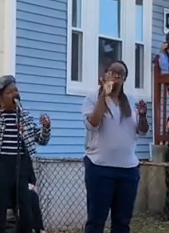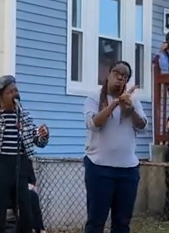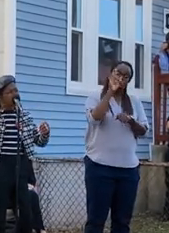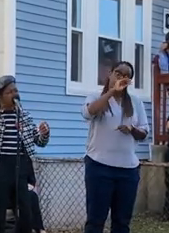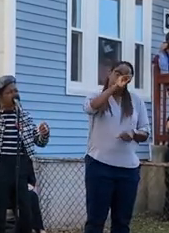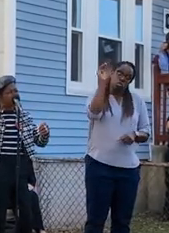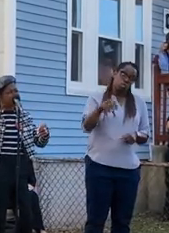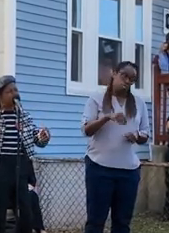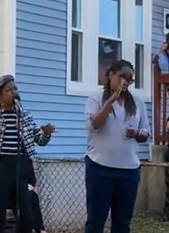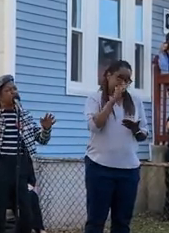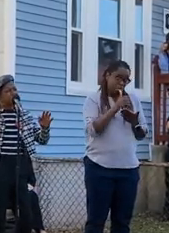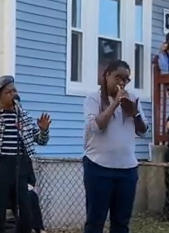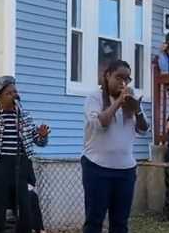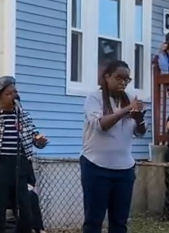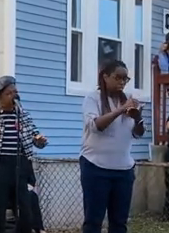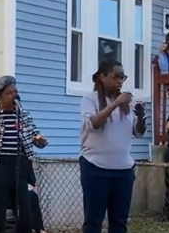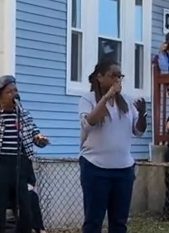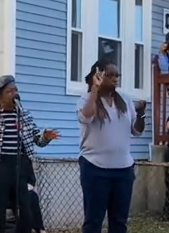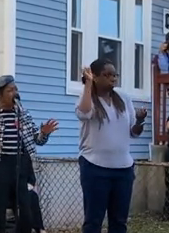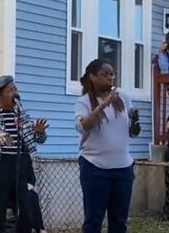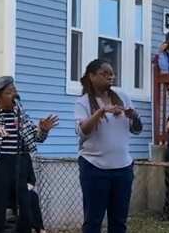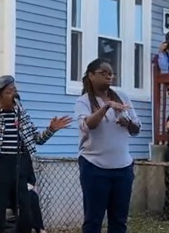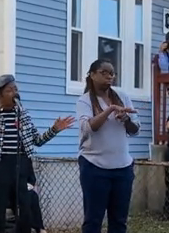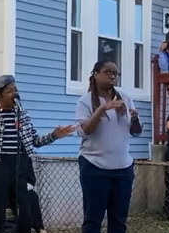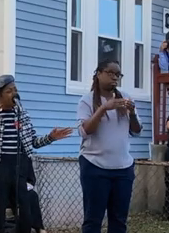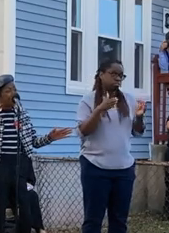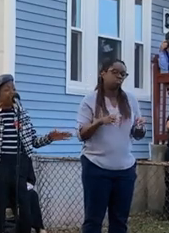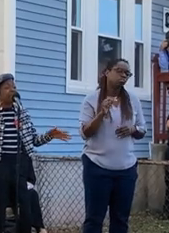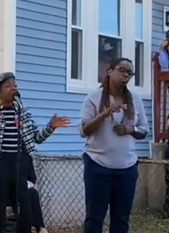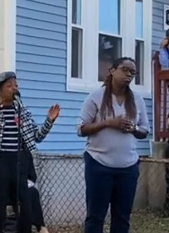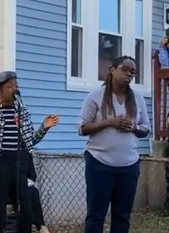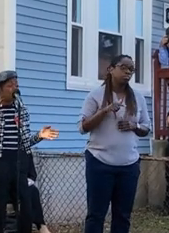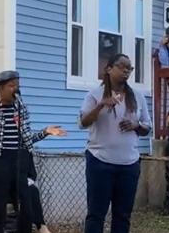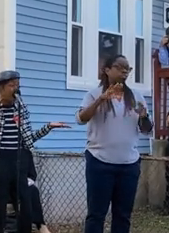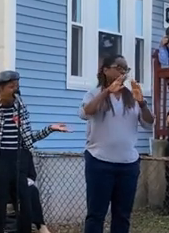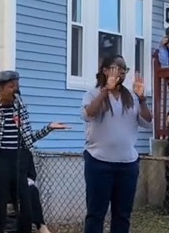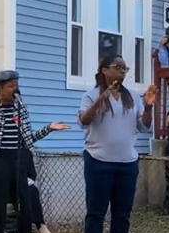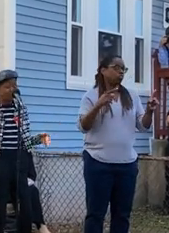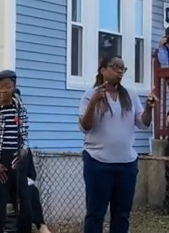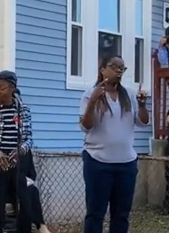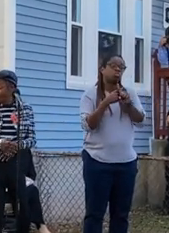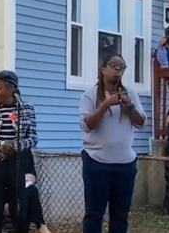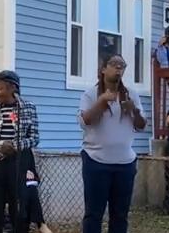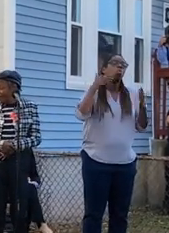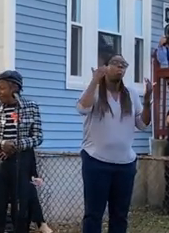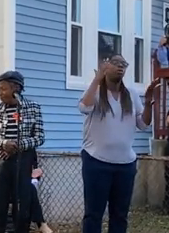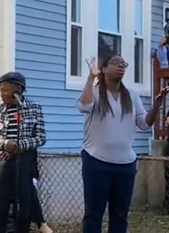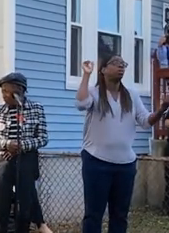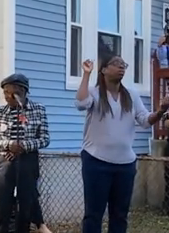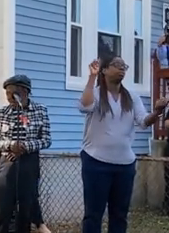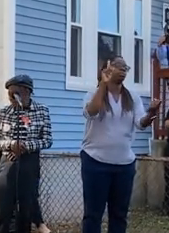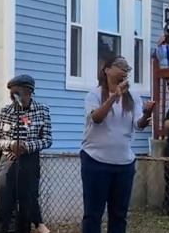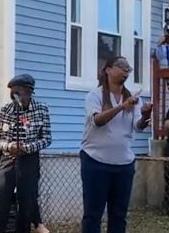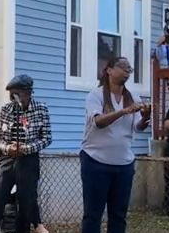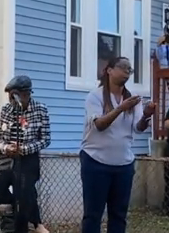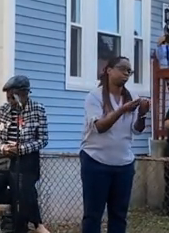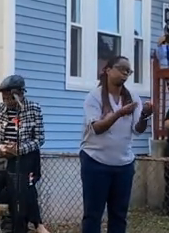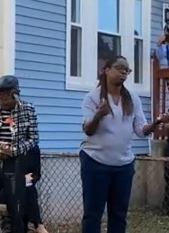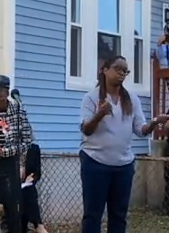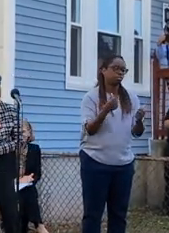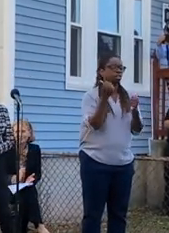this housing crisis decreases and all of everybody can enjoy housing.